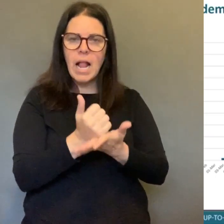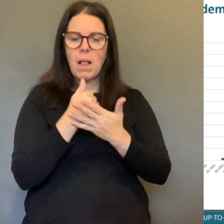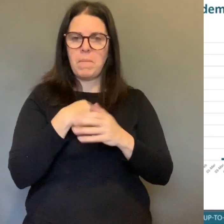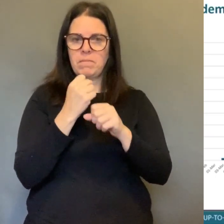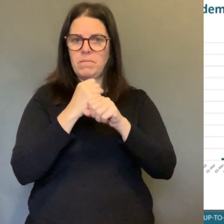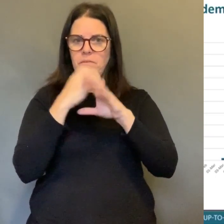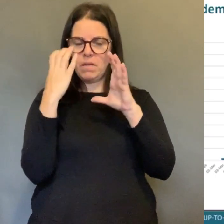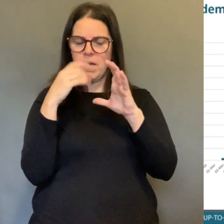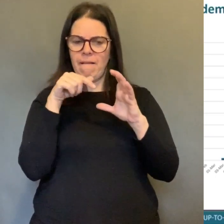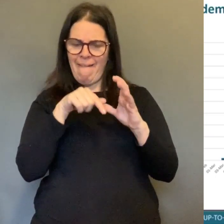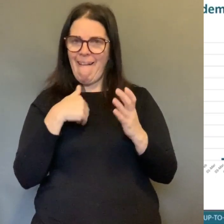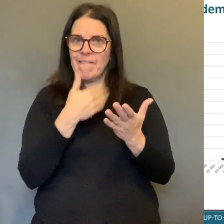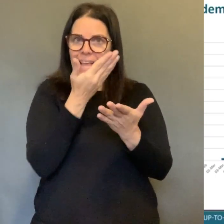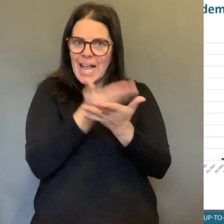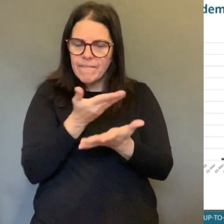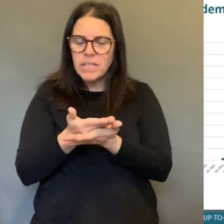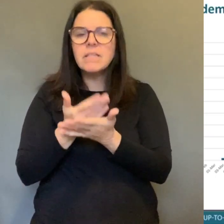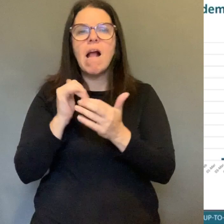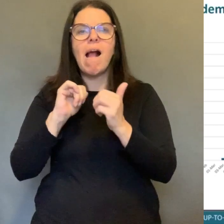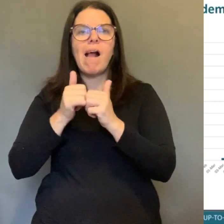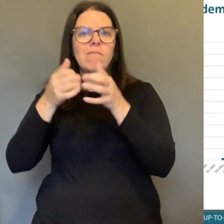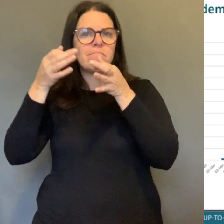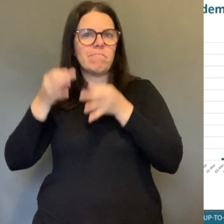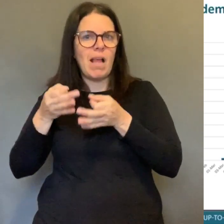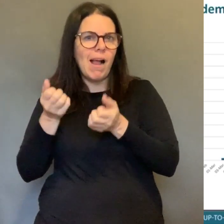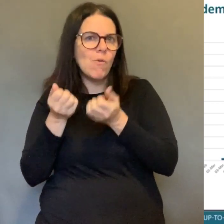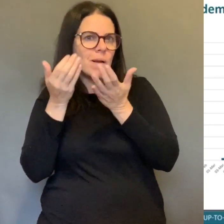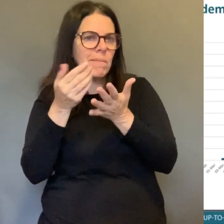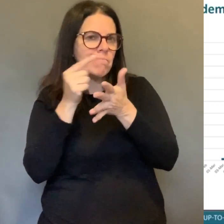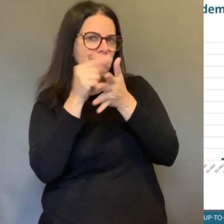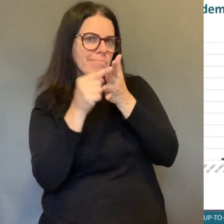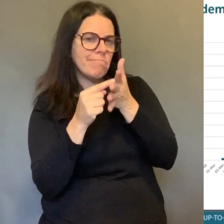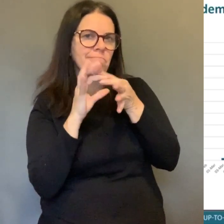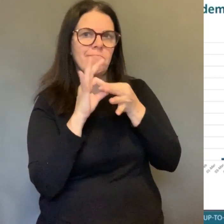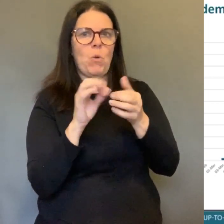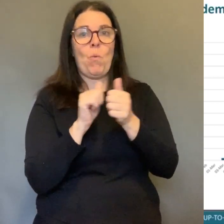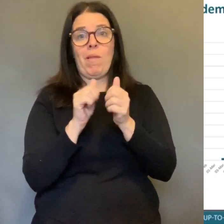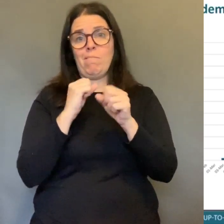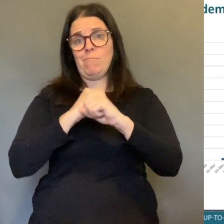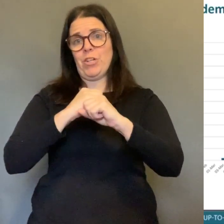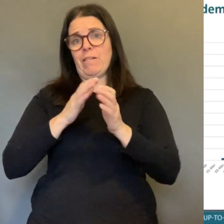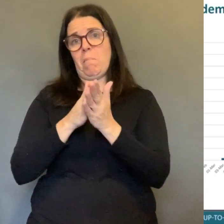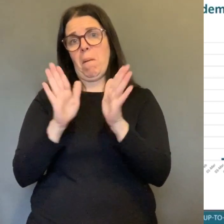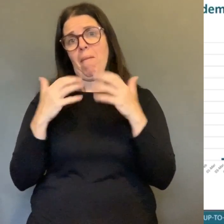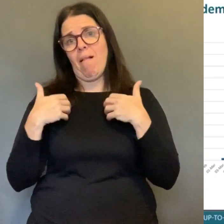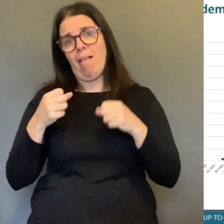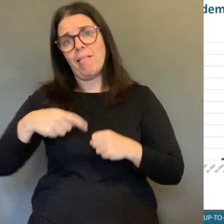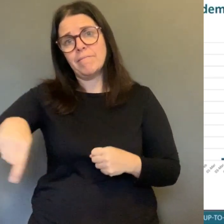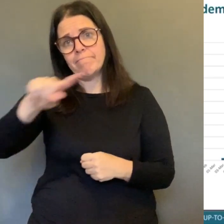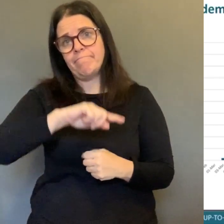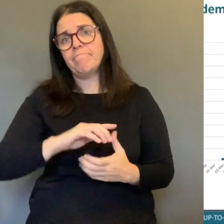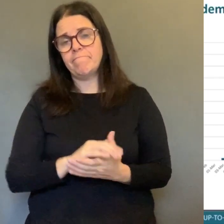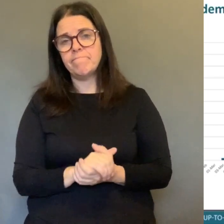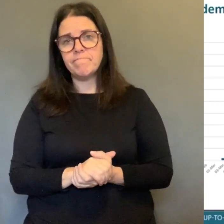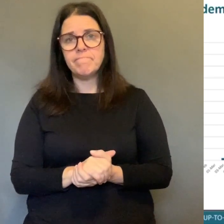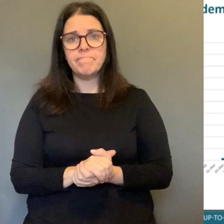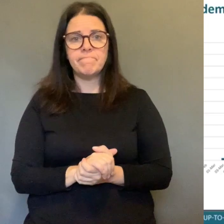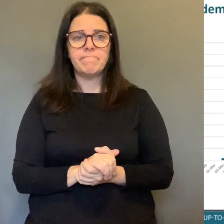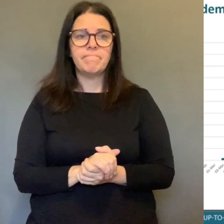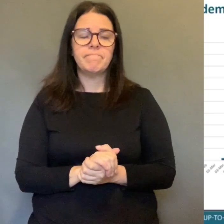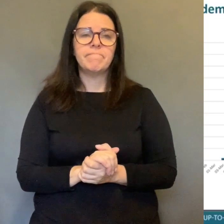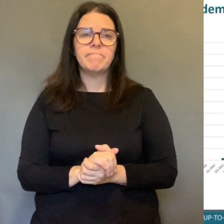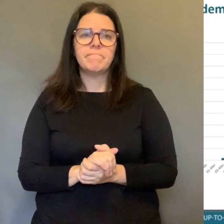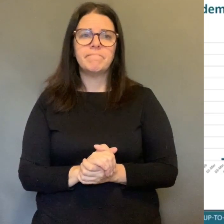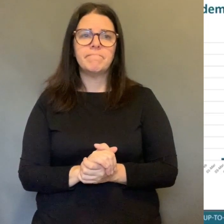epi curve is created to show the confirmed cases of COVID-19 in our region. On your vertical axis, you have number of confirmed